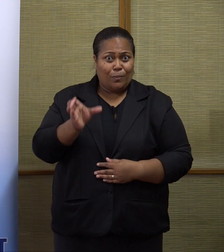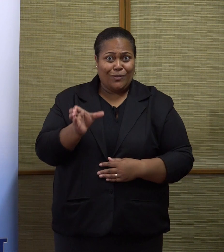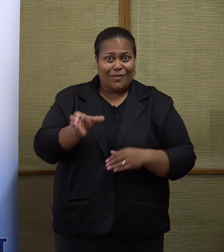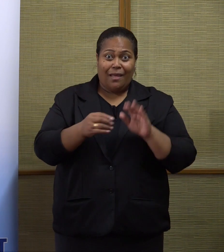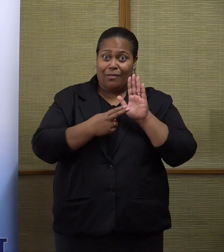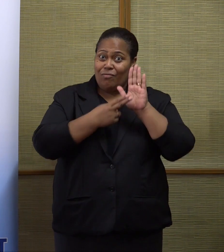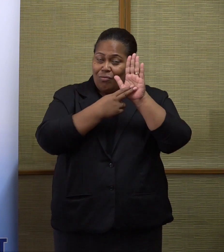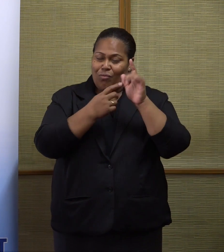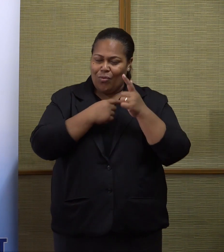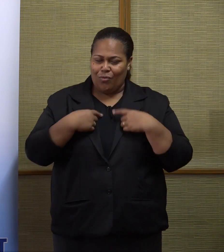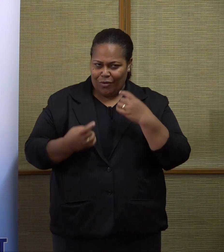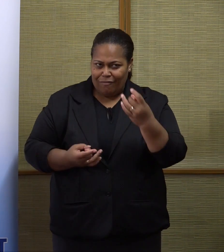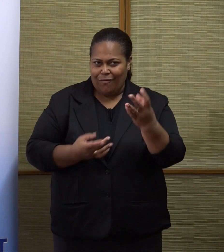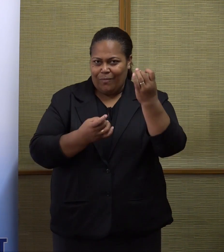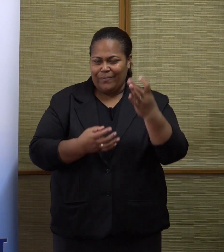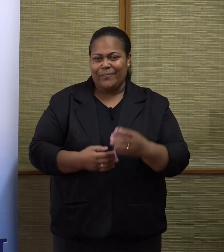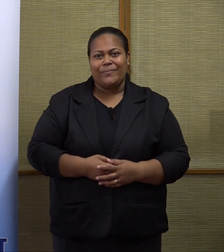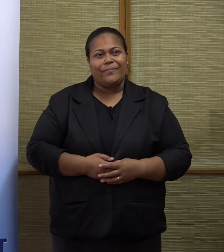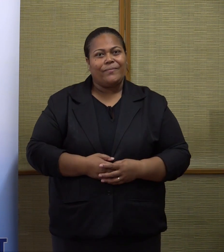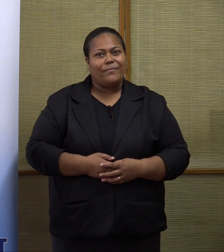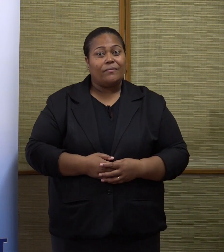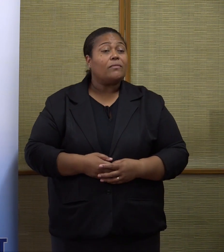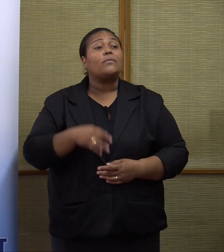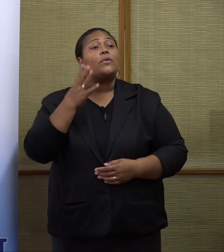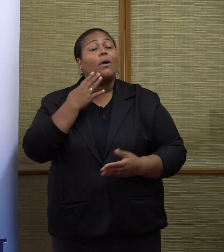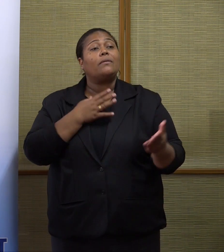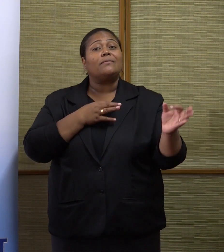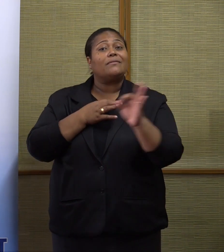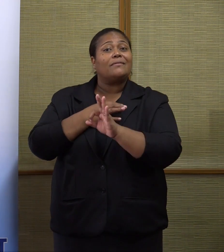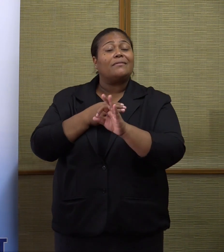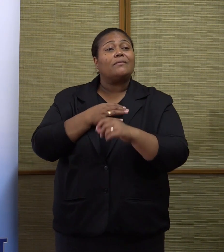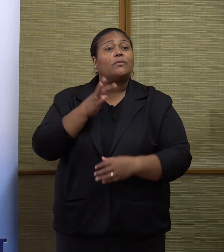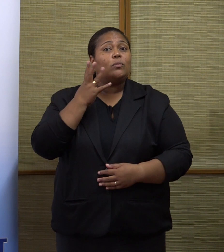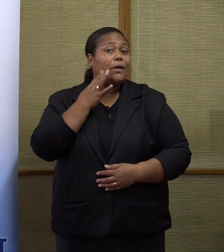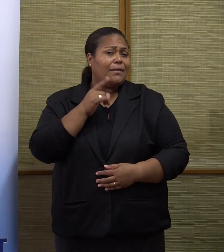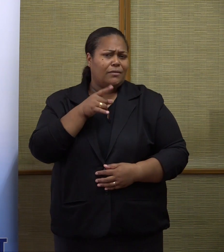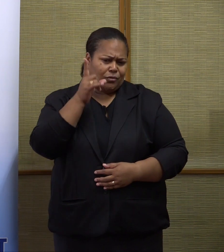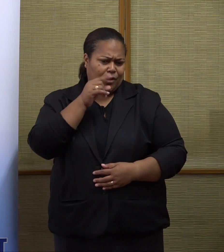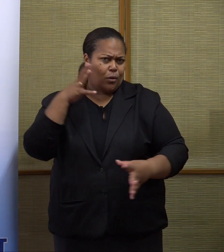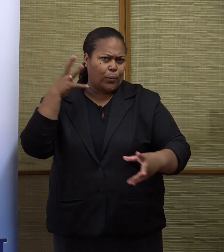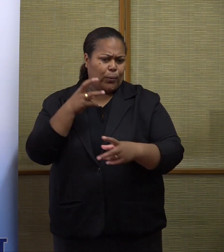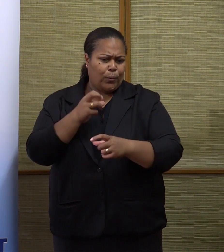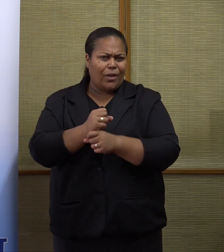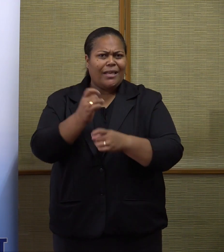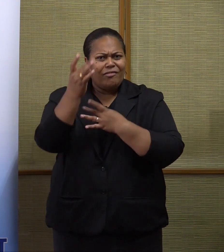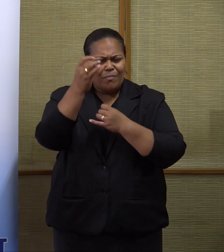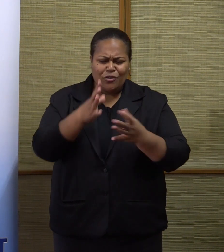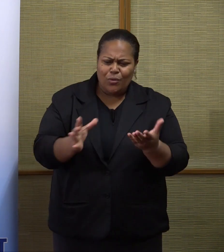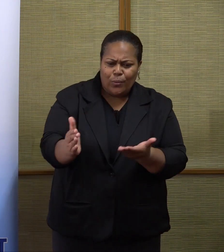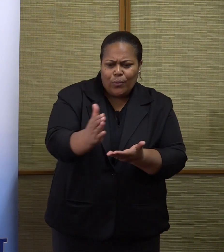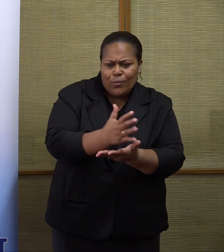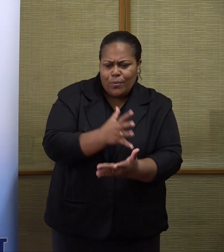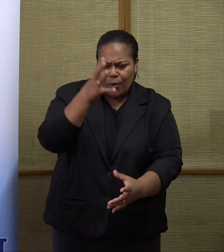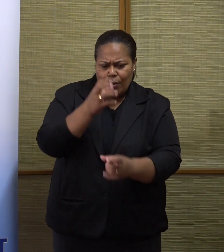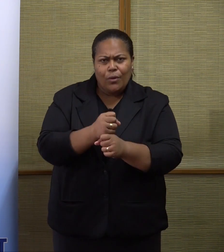we will release those information. And that is by when will you be able to compile it, collect all information, exact information